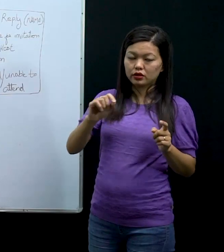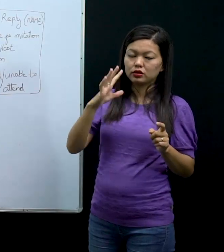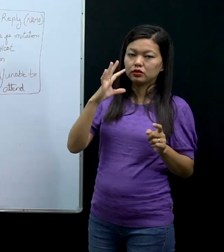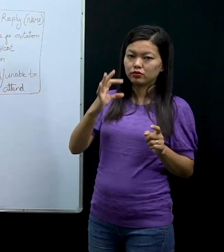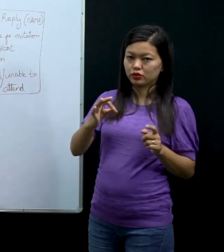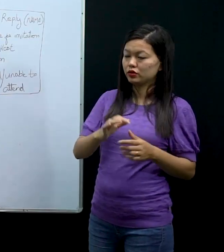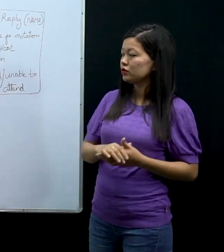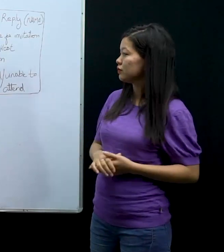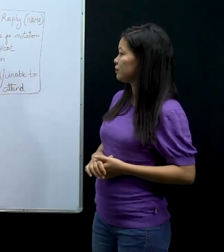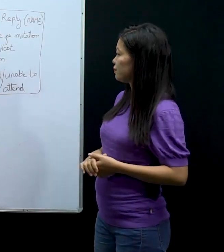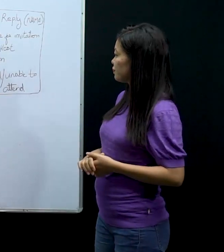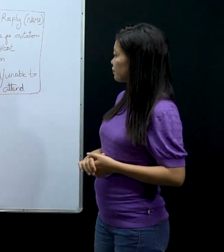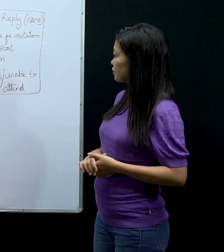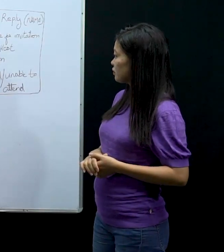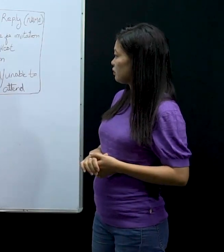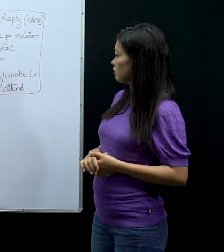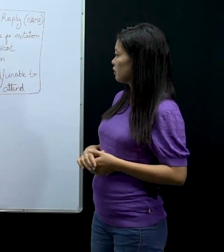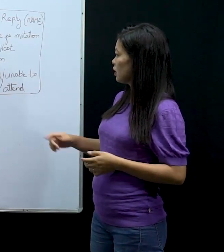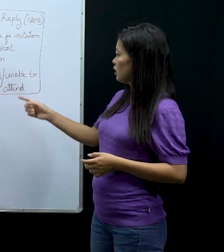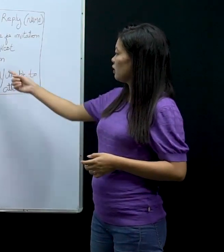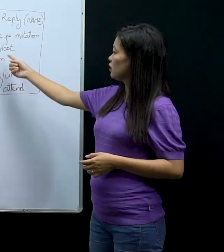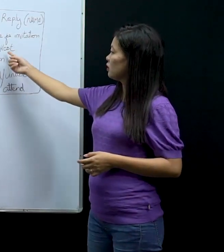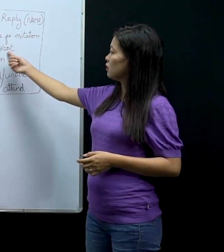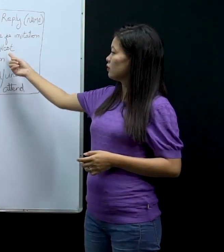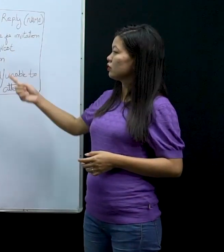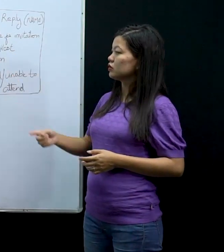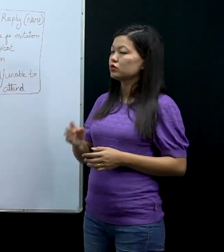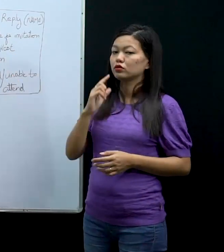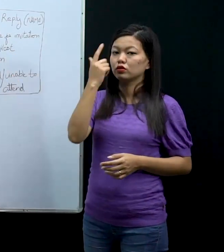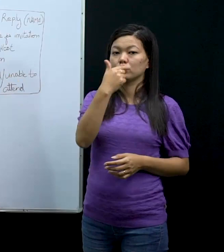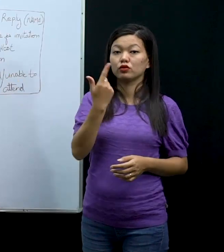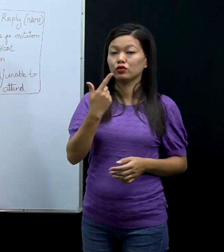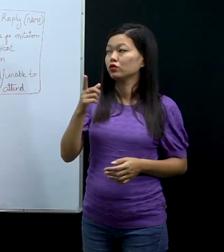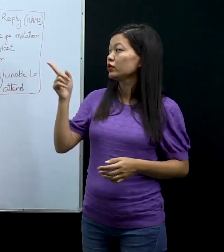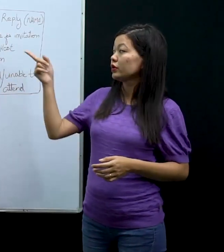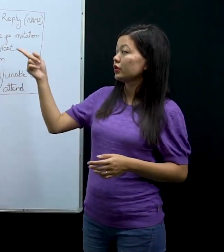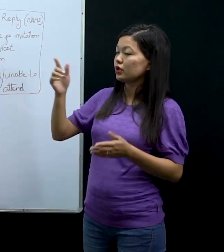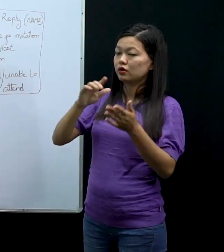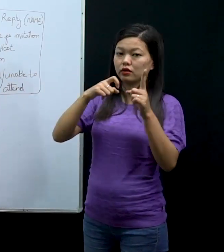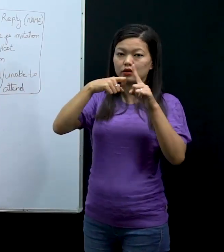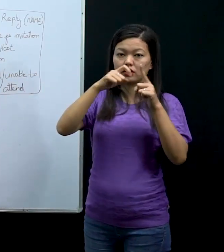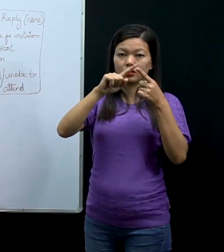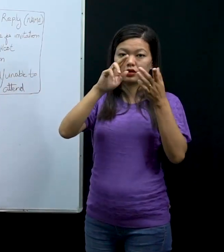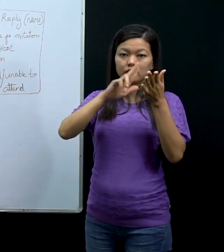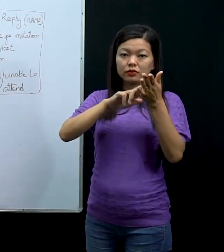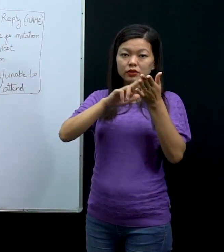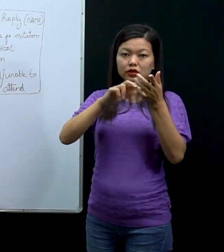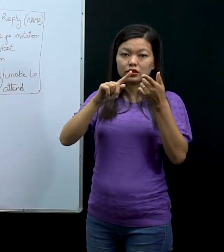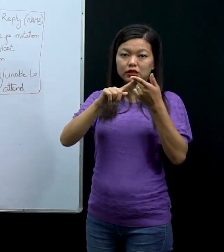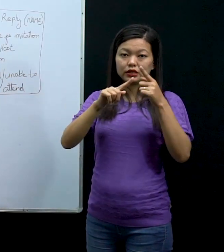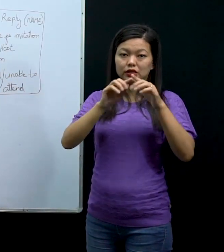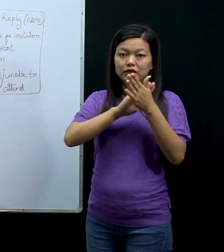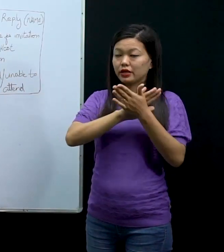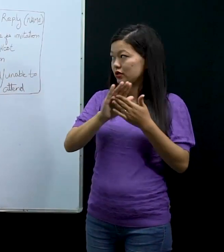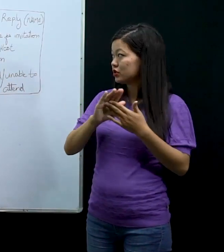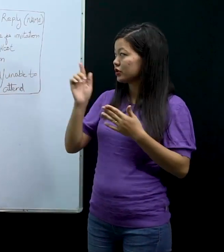Mr. Kenneth. You can write the name of the host again here. On the occasion or on his 16th